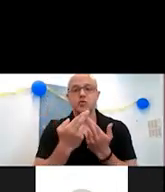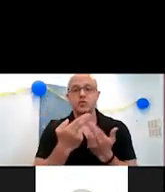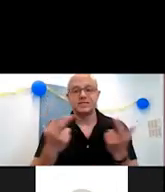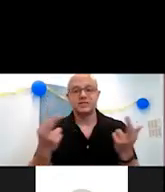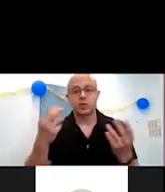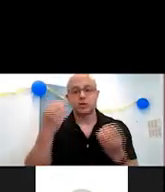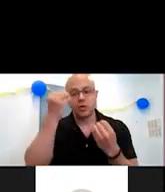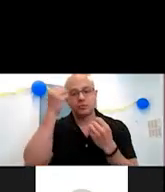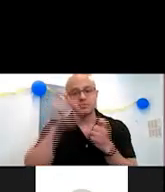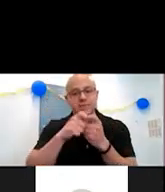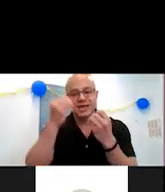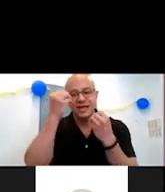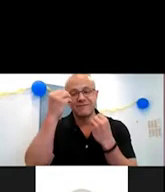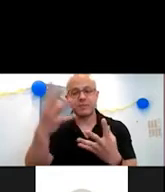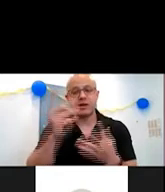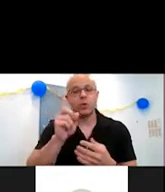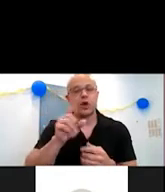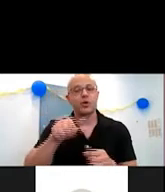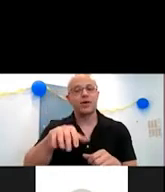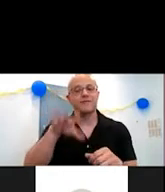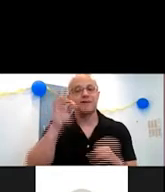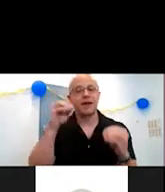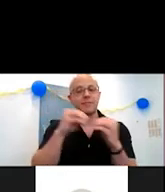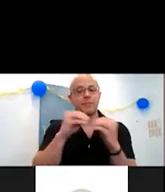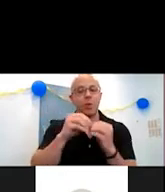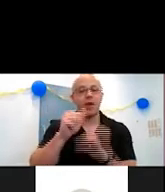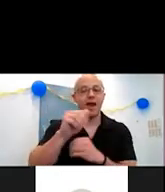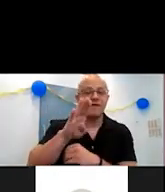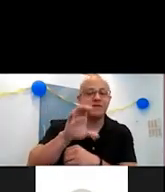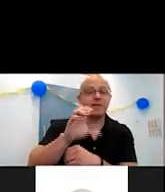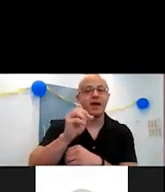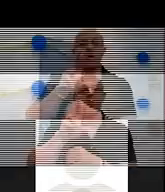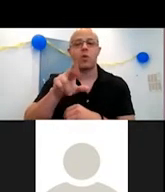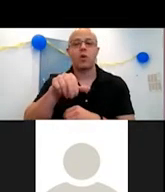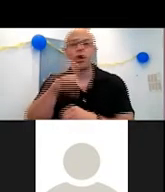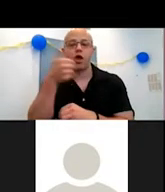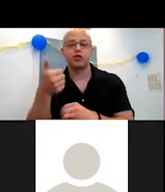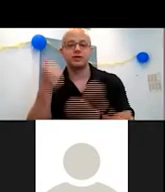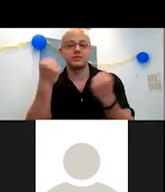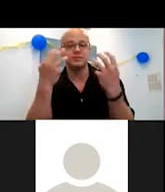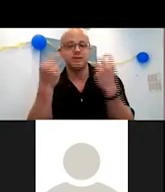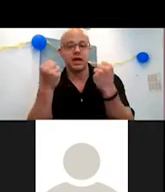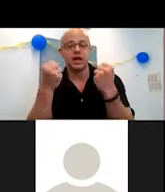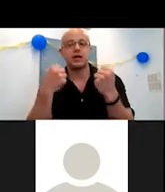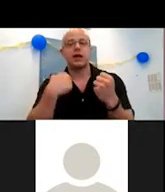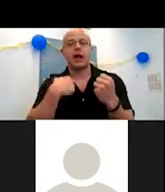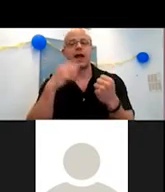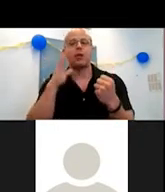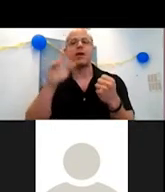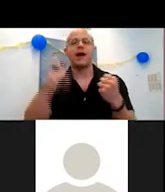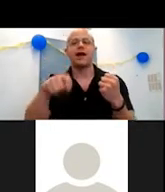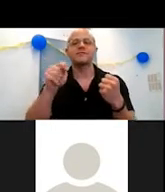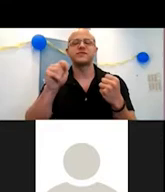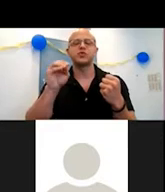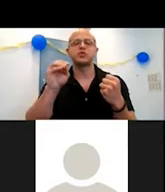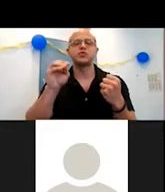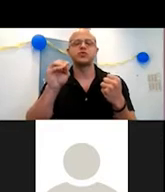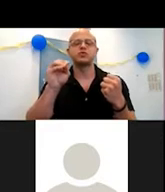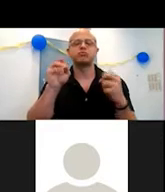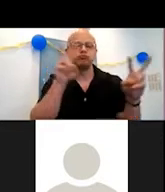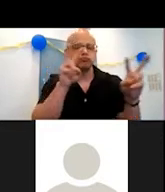I have a person who asked me about resources exactly for the manual alphabet or other